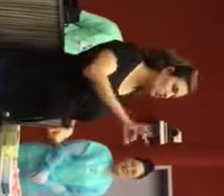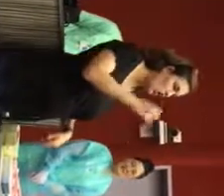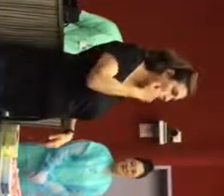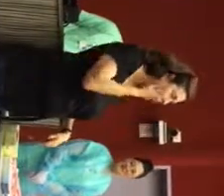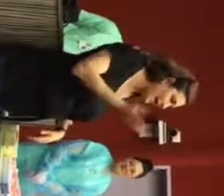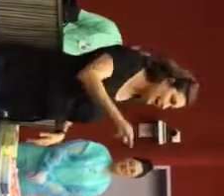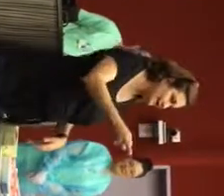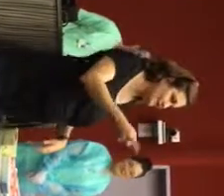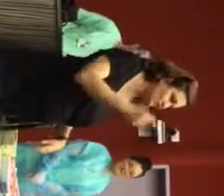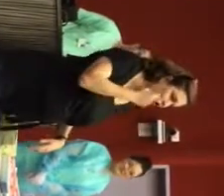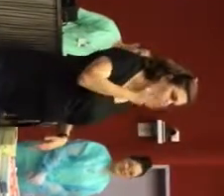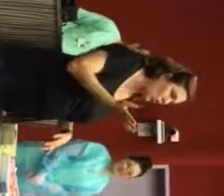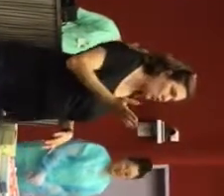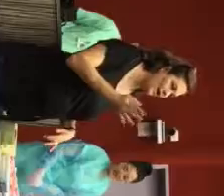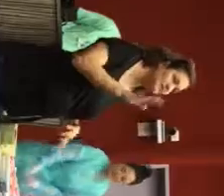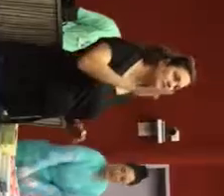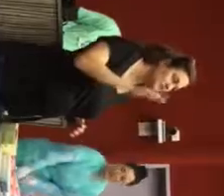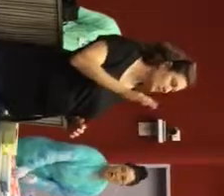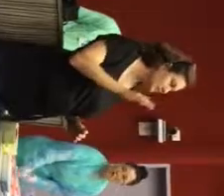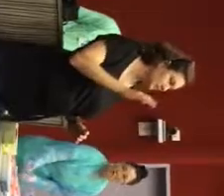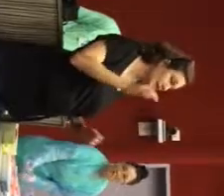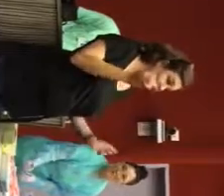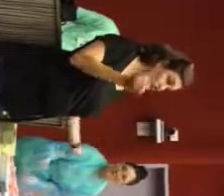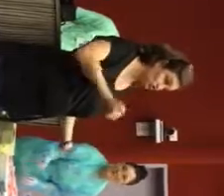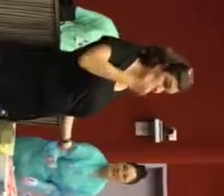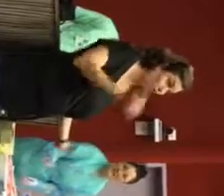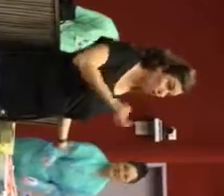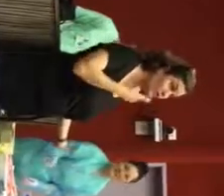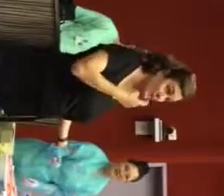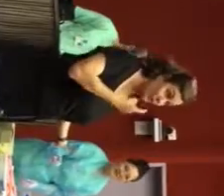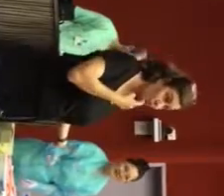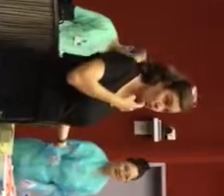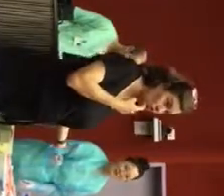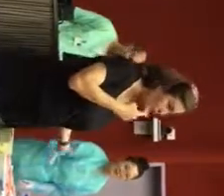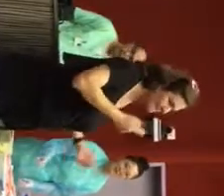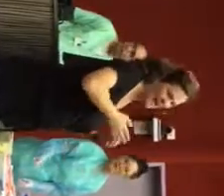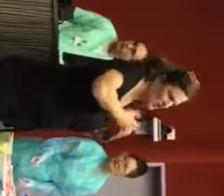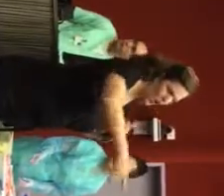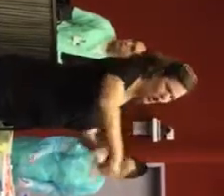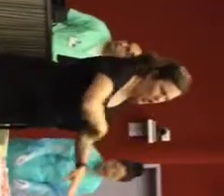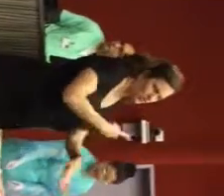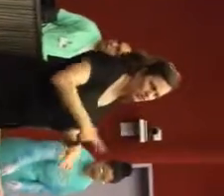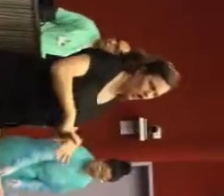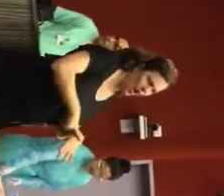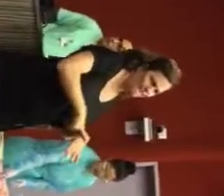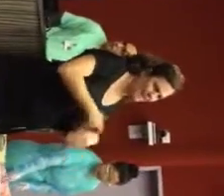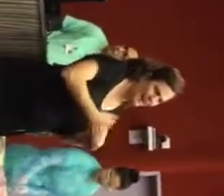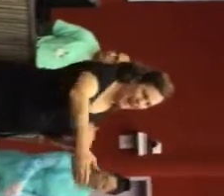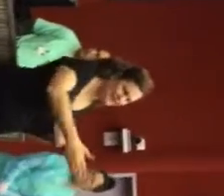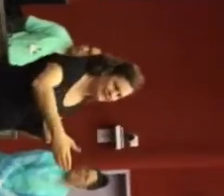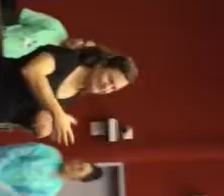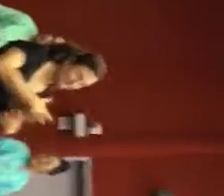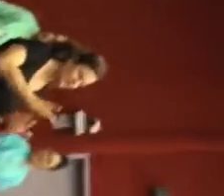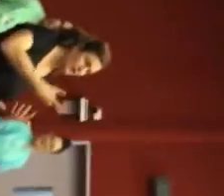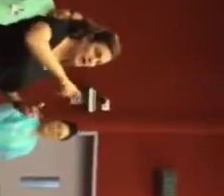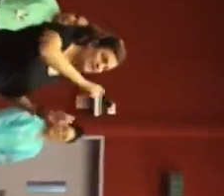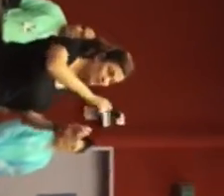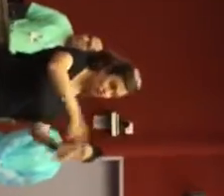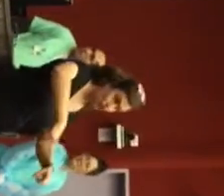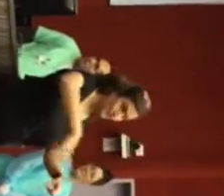not necessarily. It's just strong, but it's not necessarily lasting. It's long. stronger in the Yeah. sense that it's Yeah. more resilient,